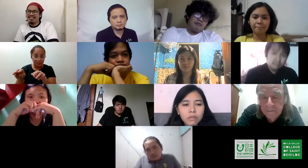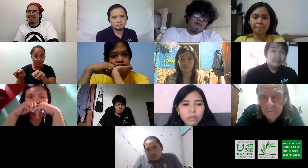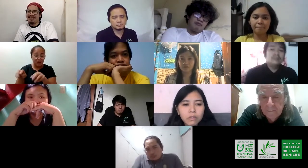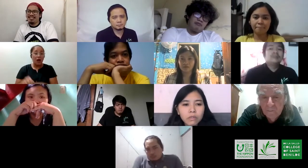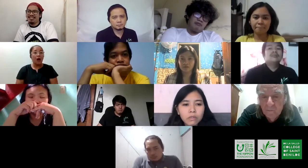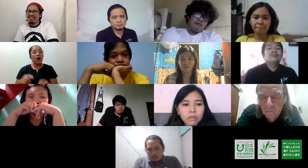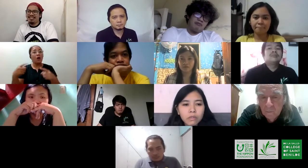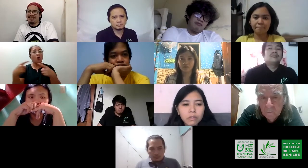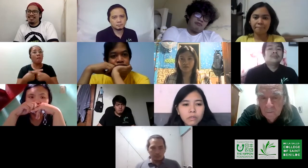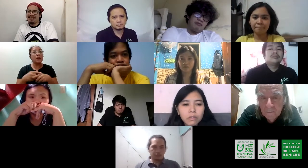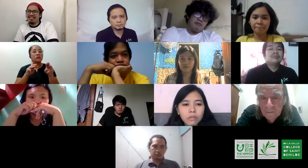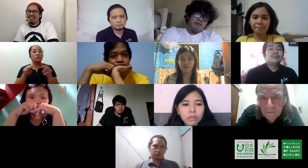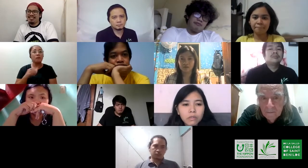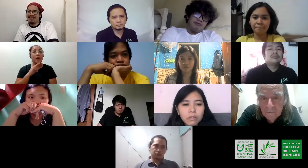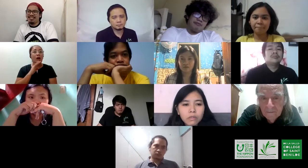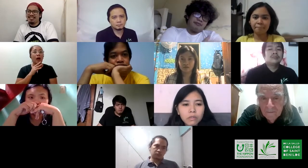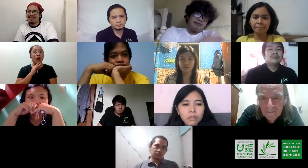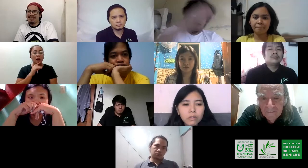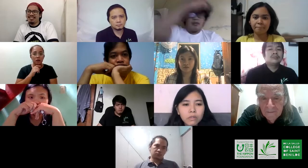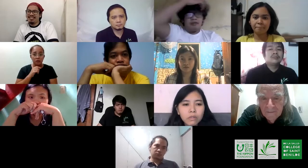signs?